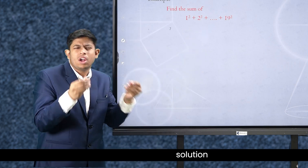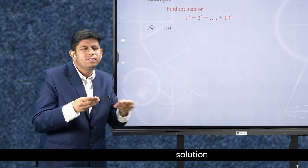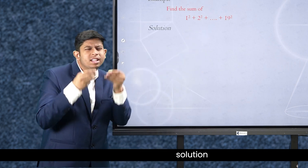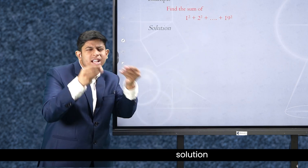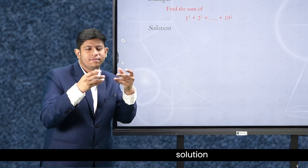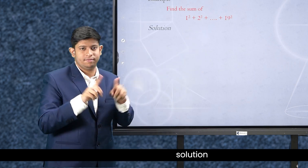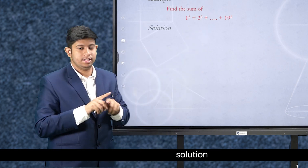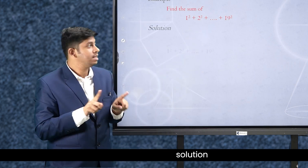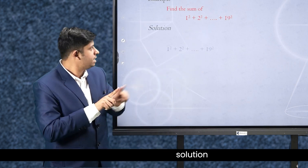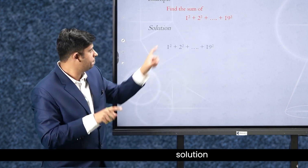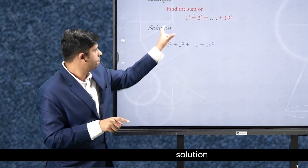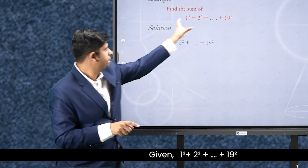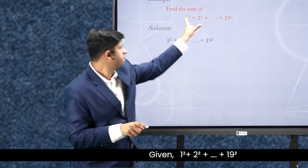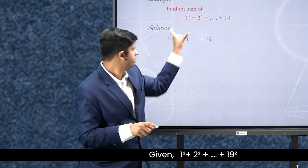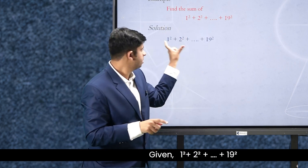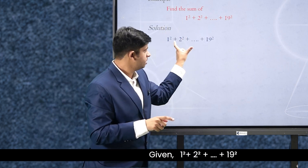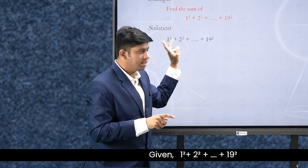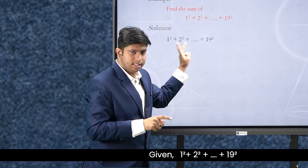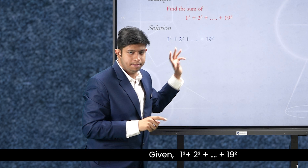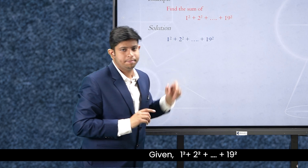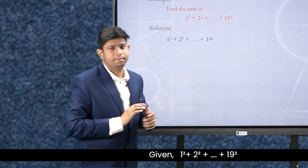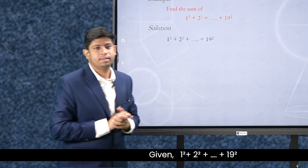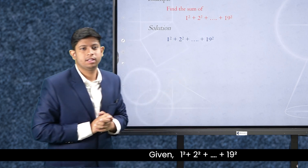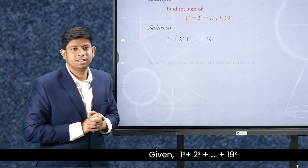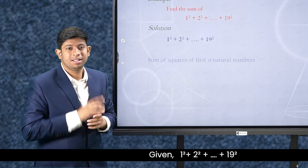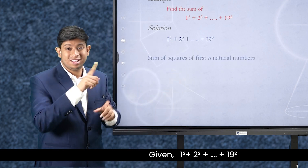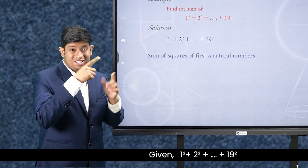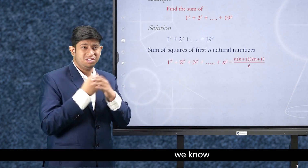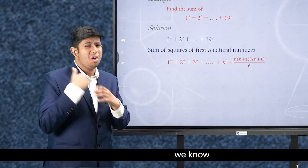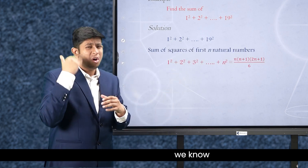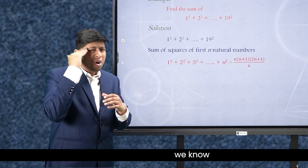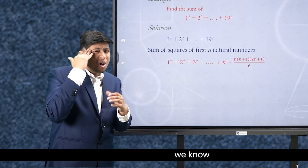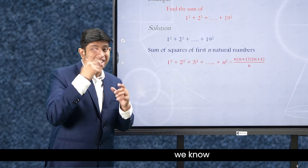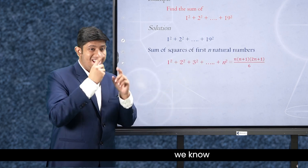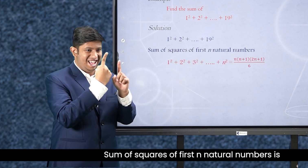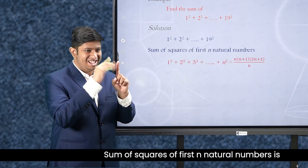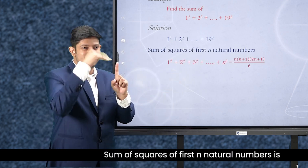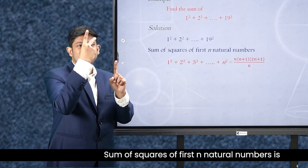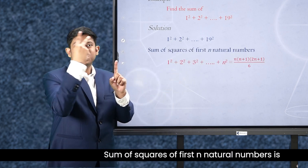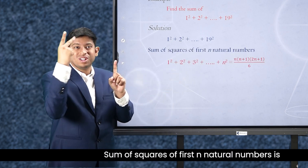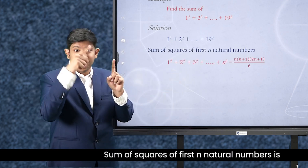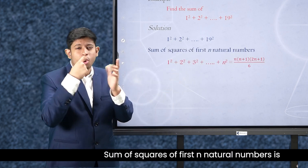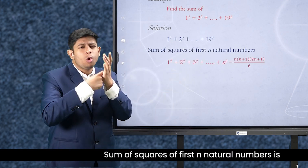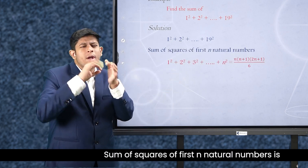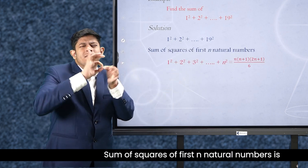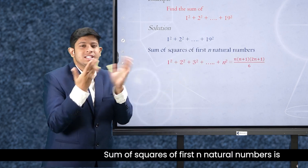Solution. Given 1 square plus 2 square plus so on 19 square. We know sum of squares of first n natural numbers